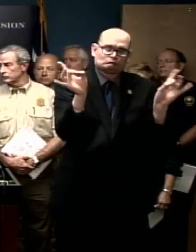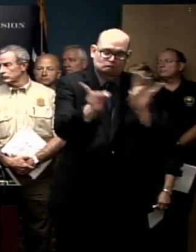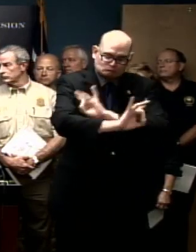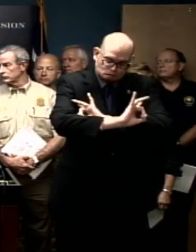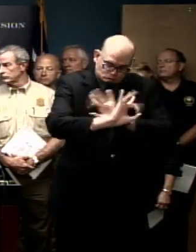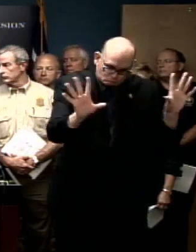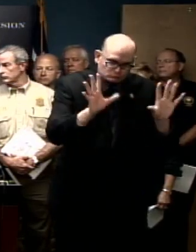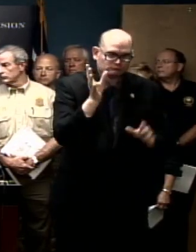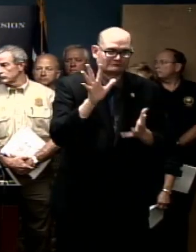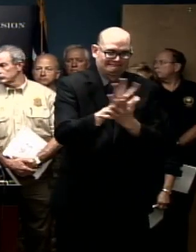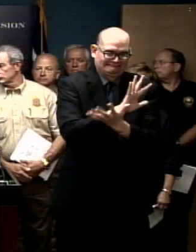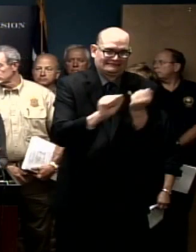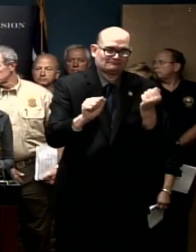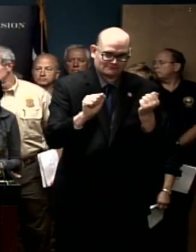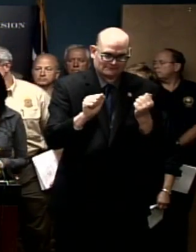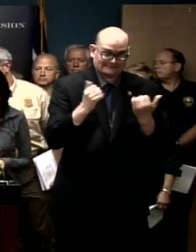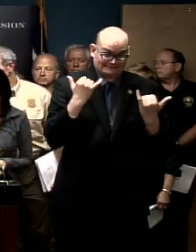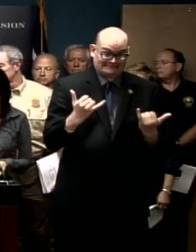going to turn it over to Secretary Hall.